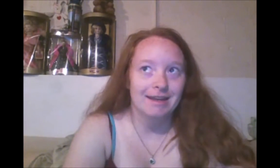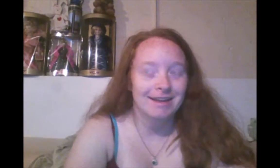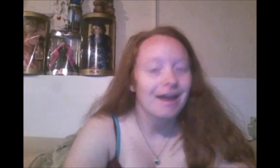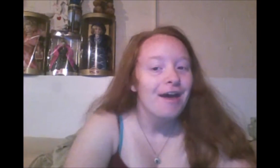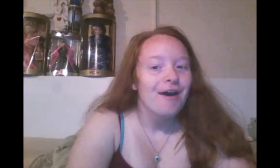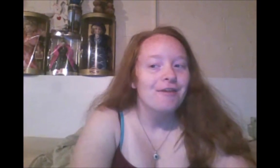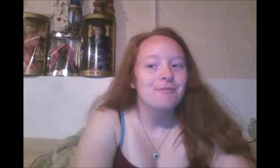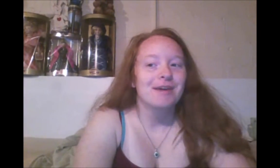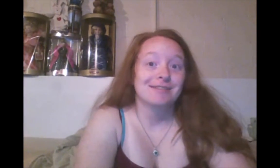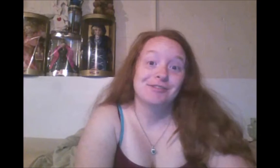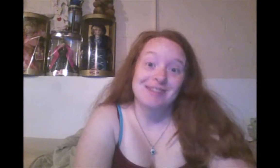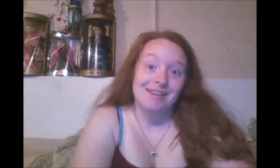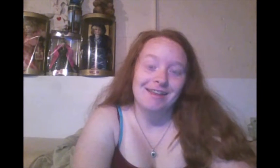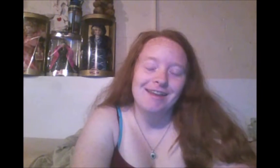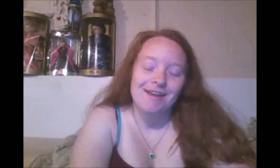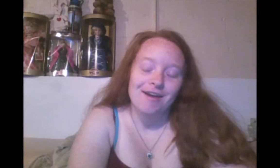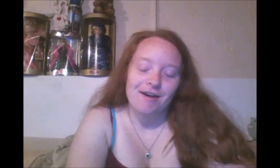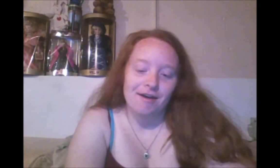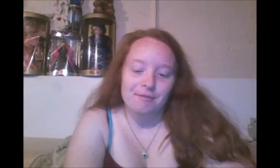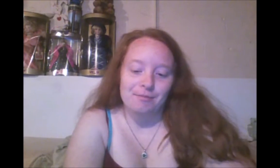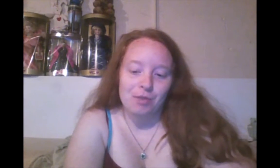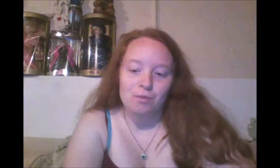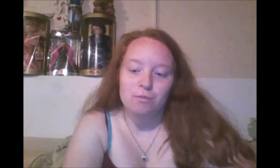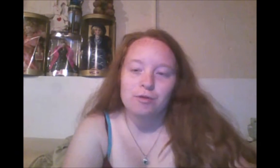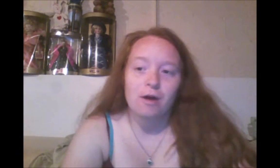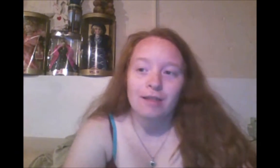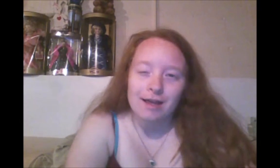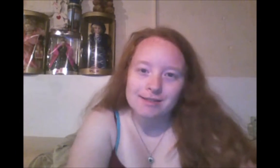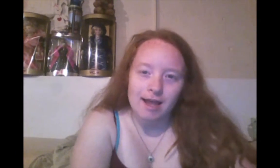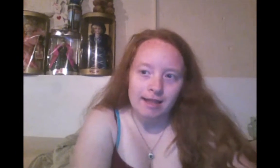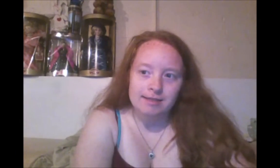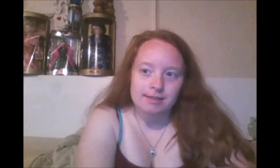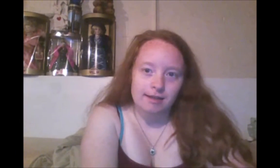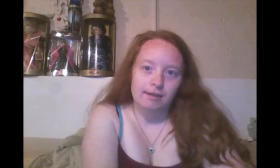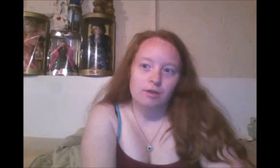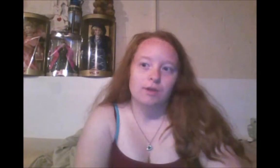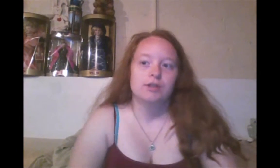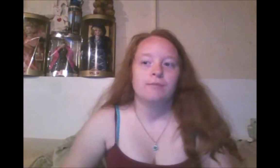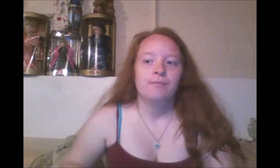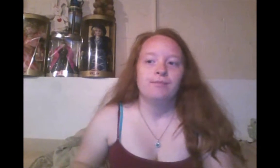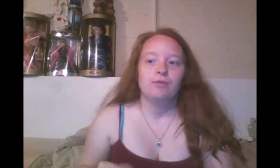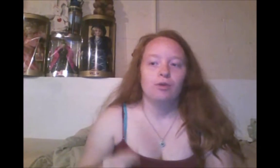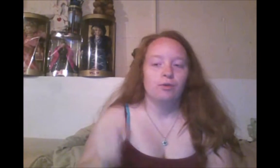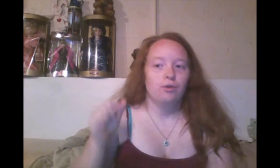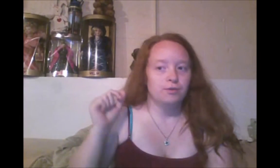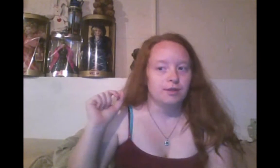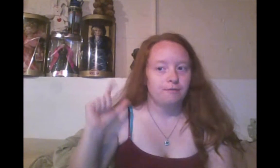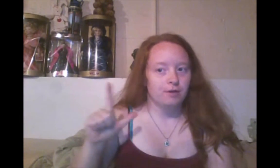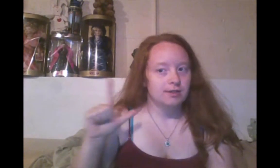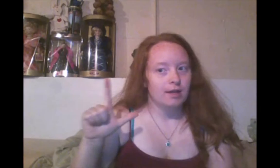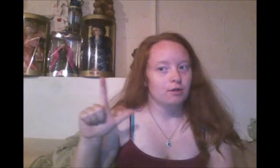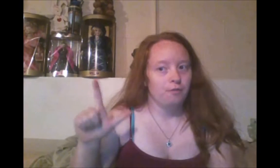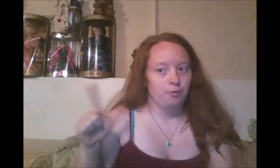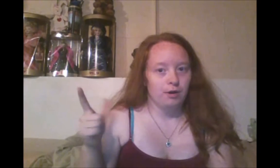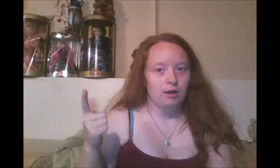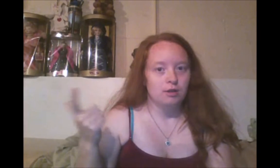did, because it was silent. With a lot of signs in sign language, you use the first letter of the word. So